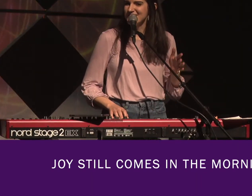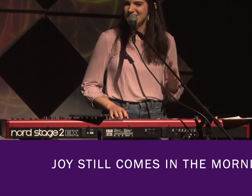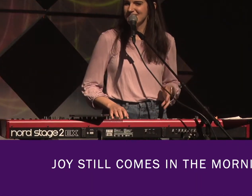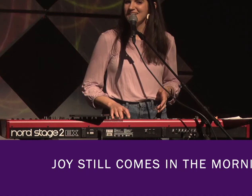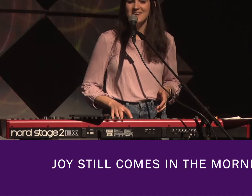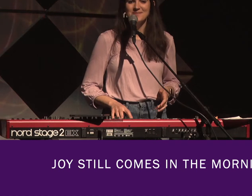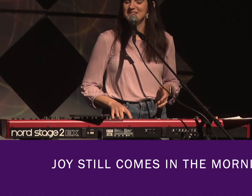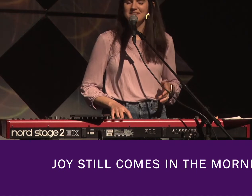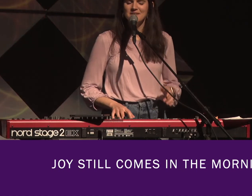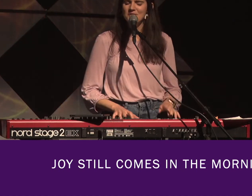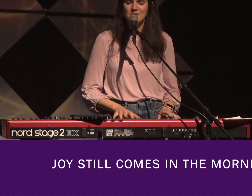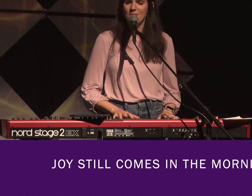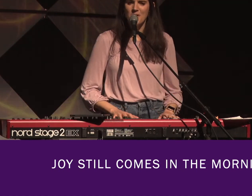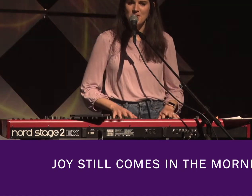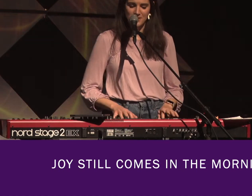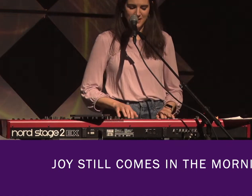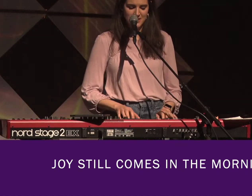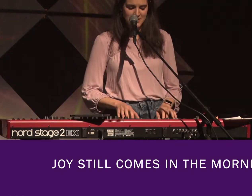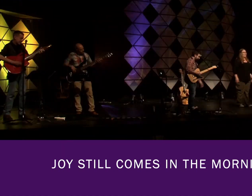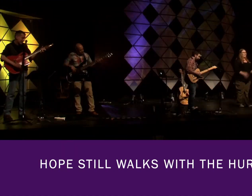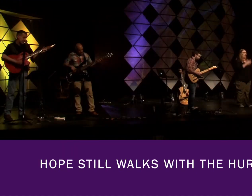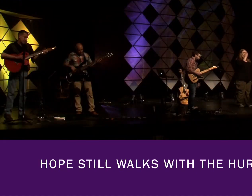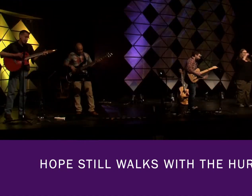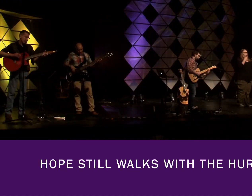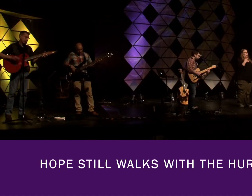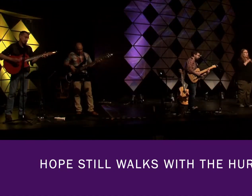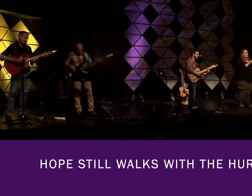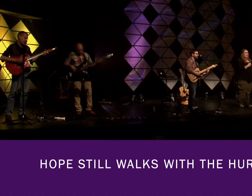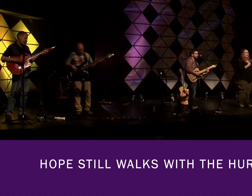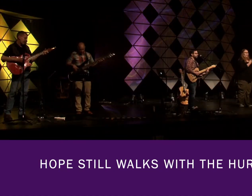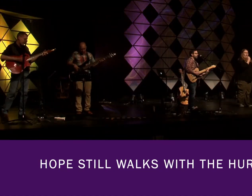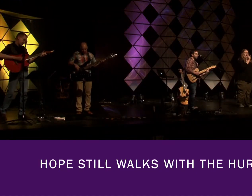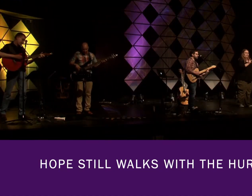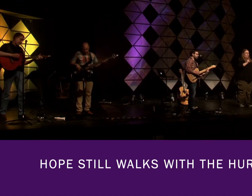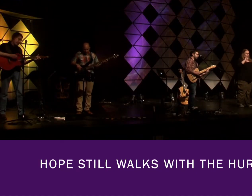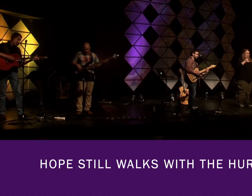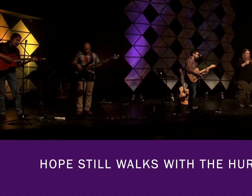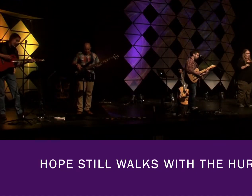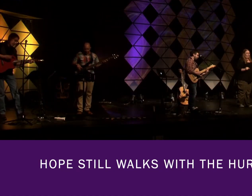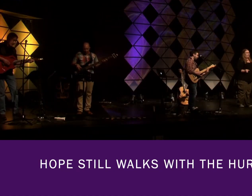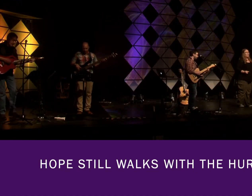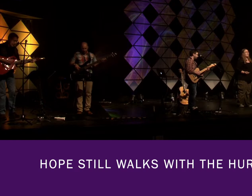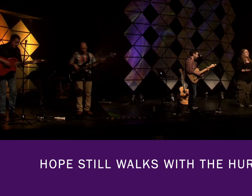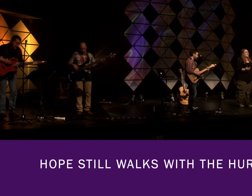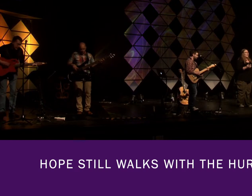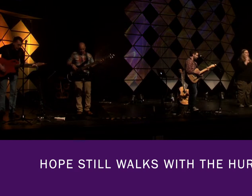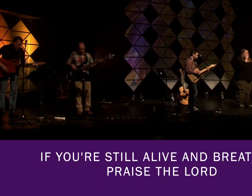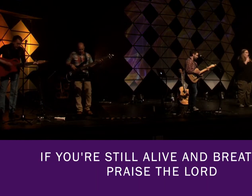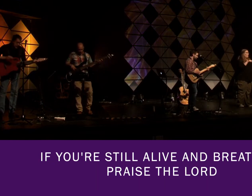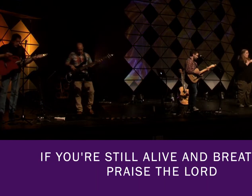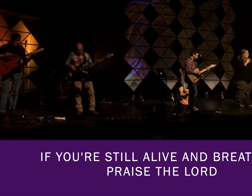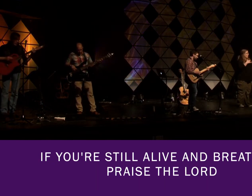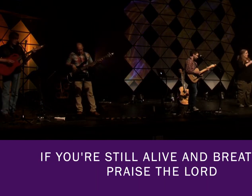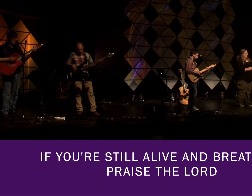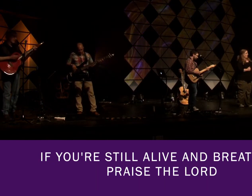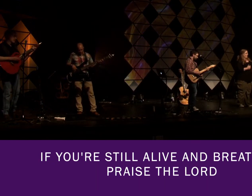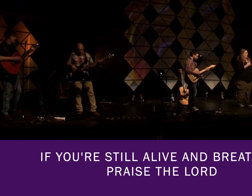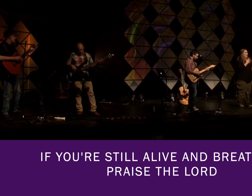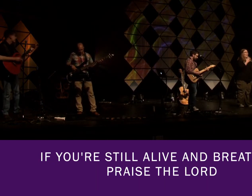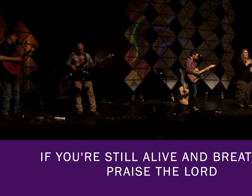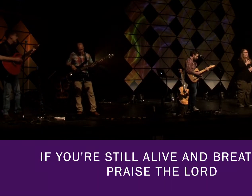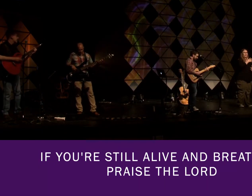Joy still comes in the morning. Hope still walks with the hurting. If you're